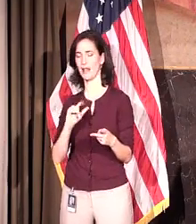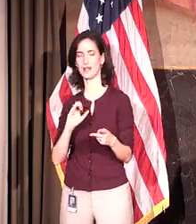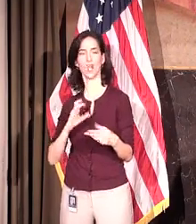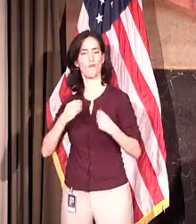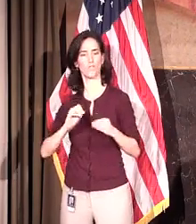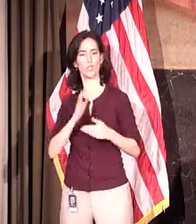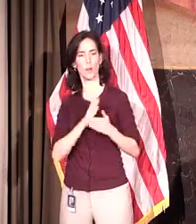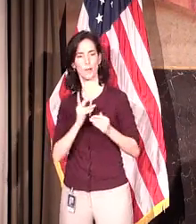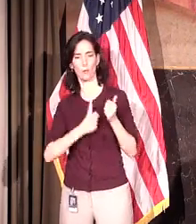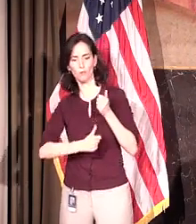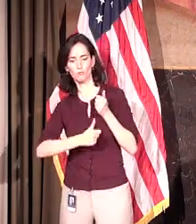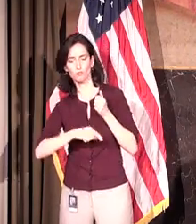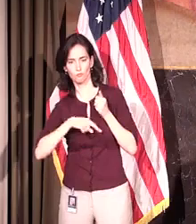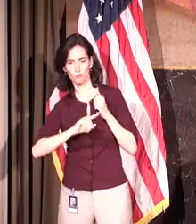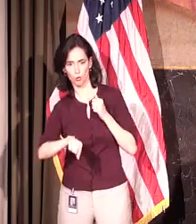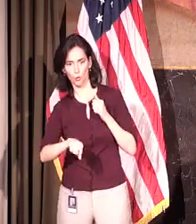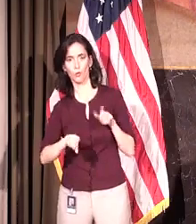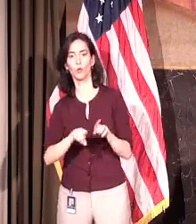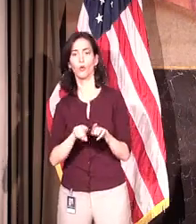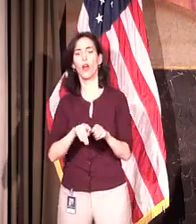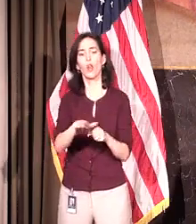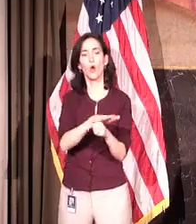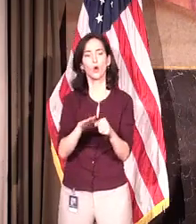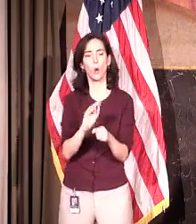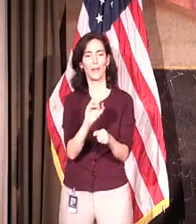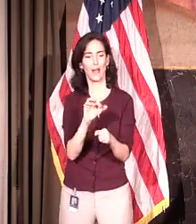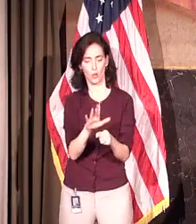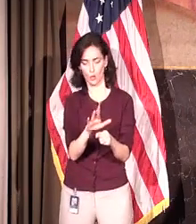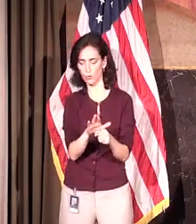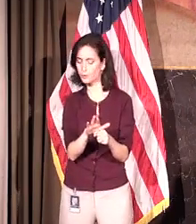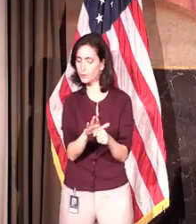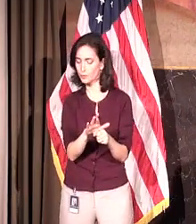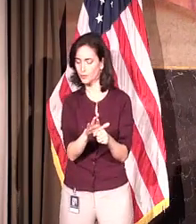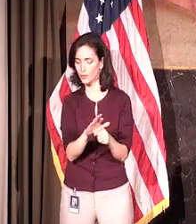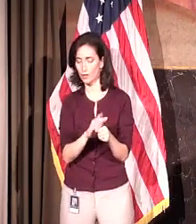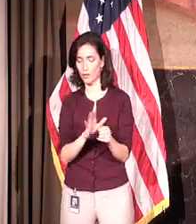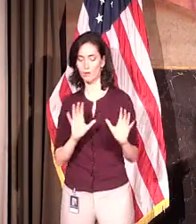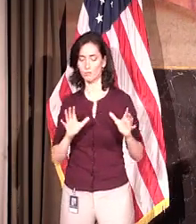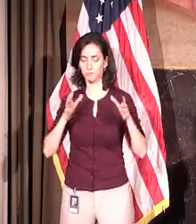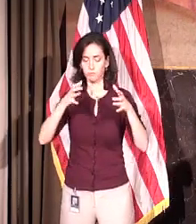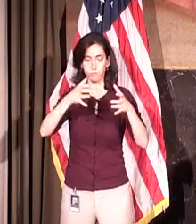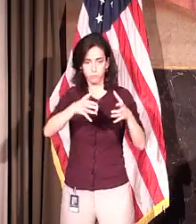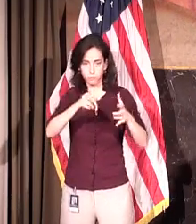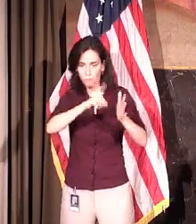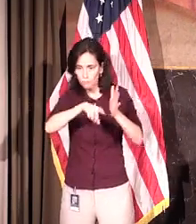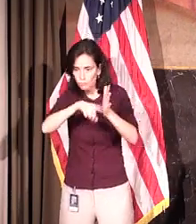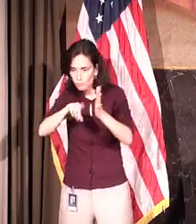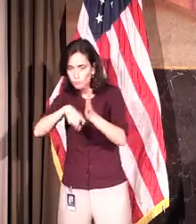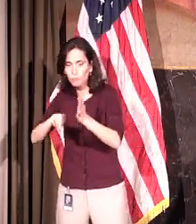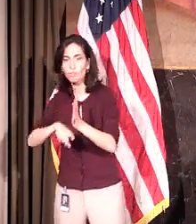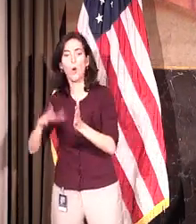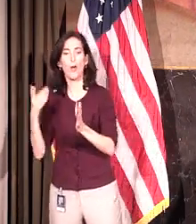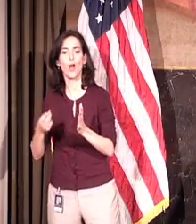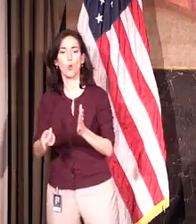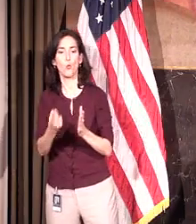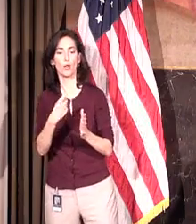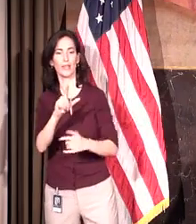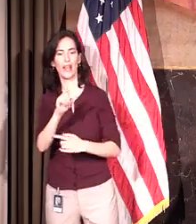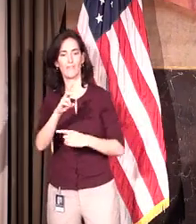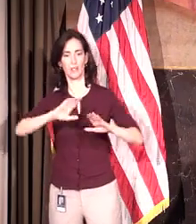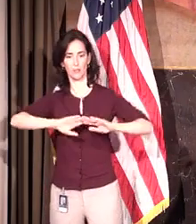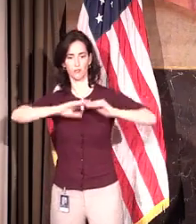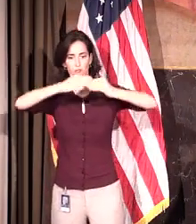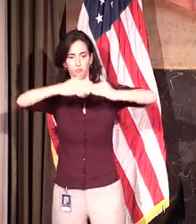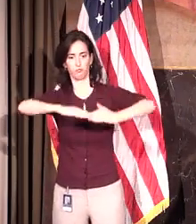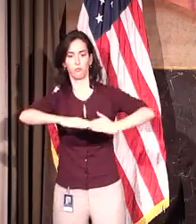local officials like Mayor Carmardell looking at the damage on Grand Isle, especially as it relates to the Burrito Levee on the Gulf side,